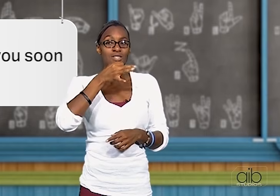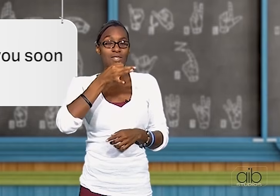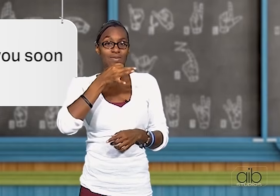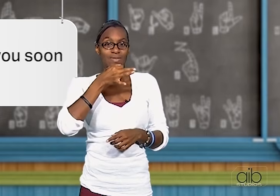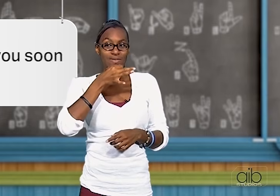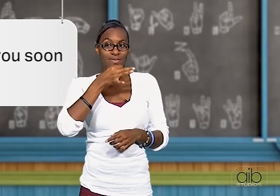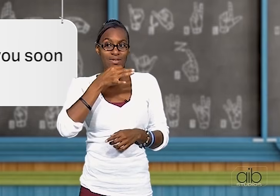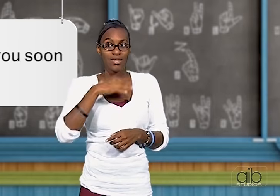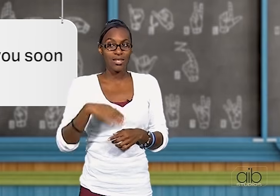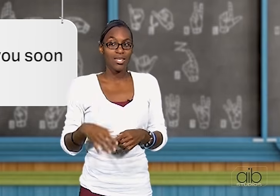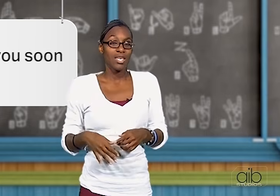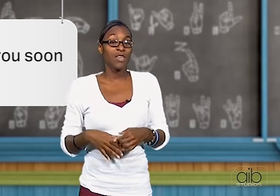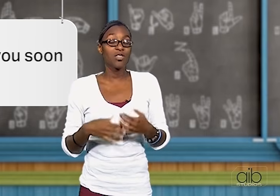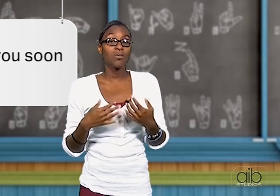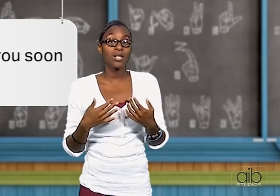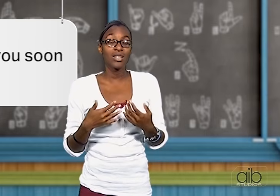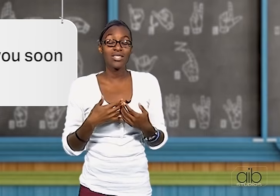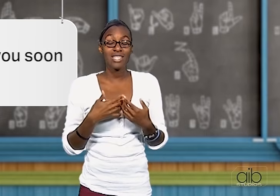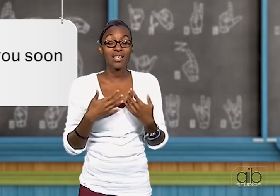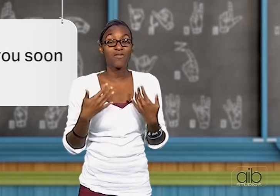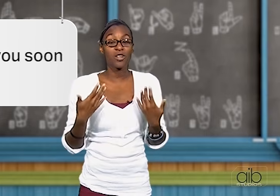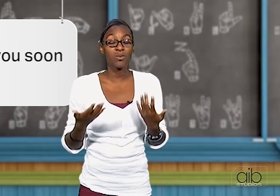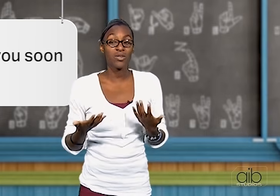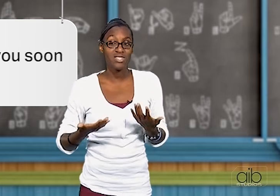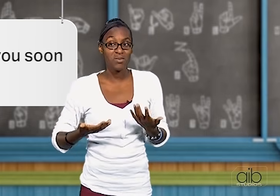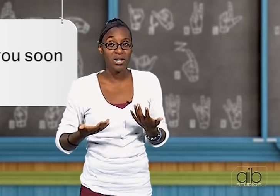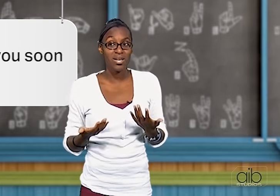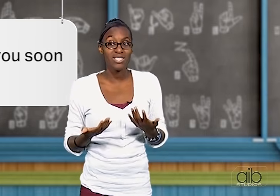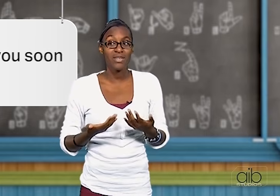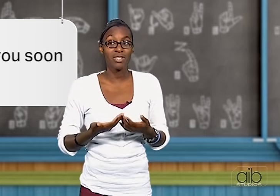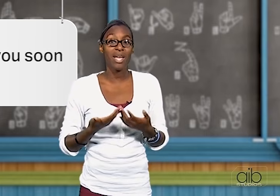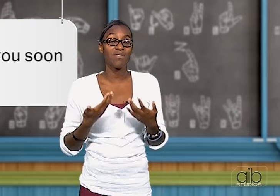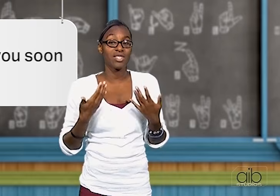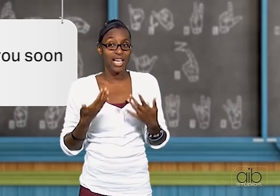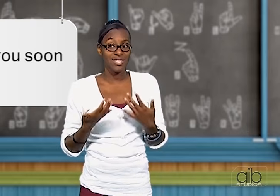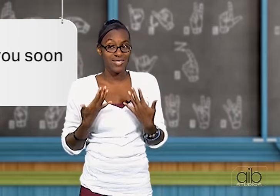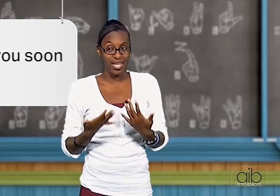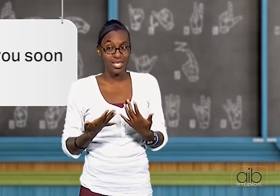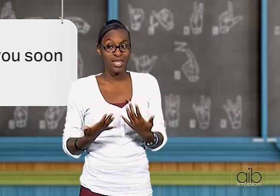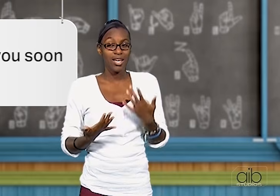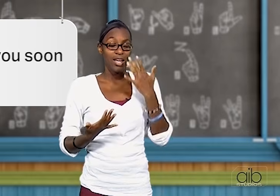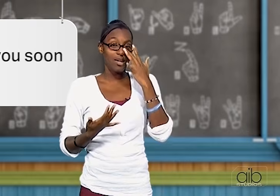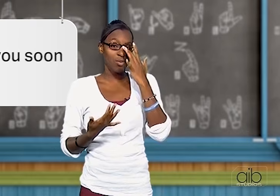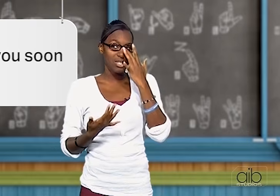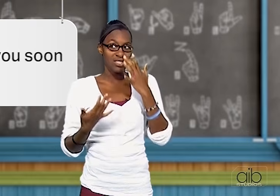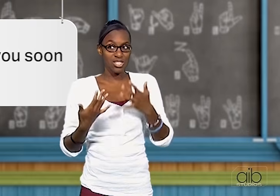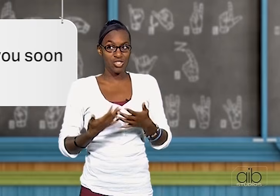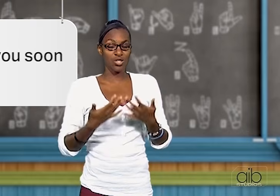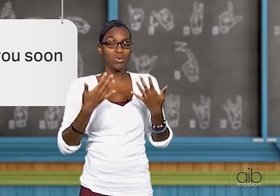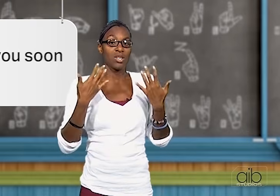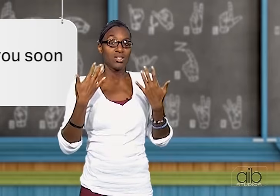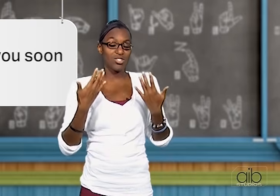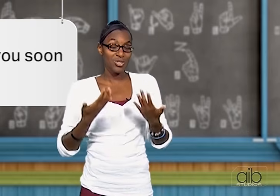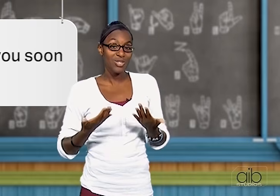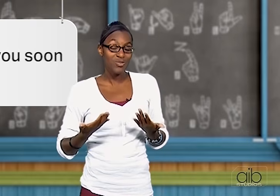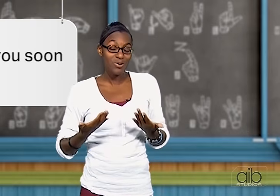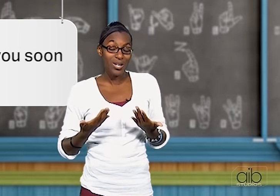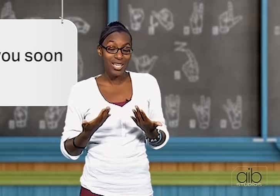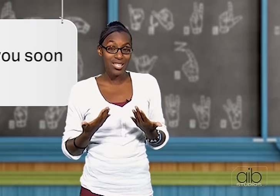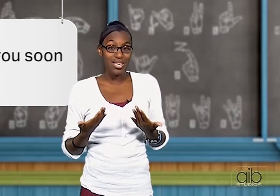soon. If you want to say farewell to someone by telling them have a nice day, I'm going to teach you 2 different ways